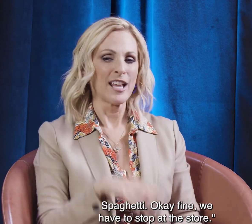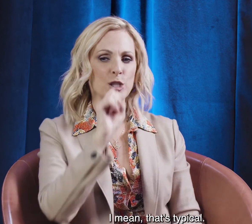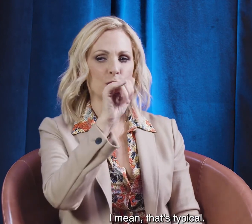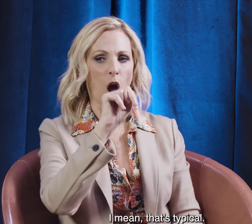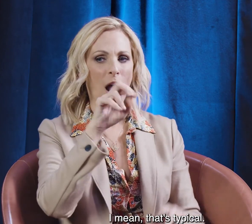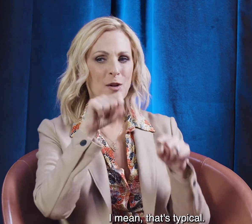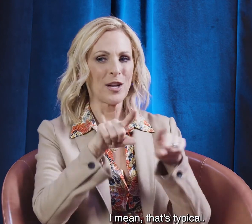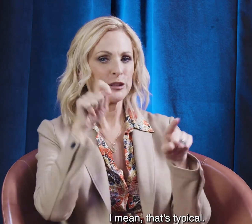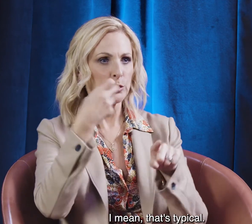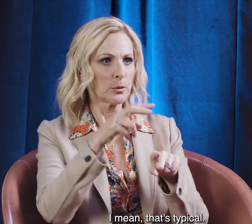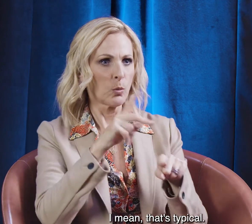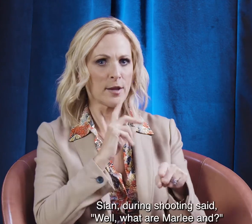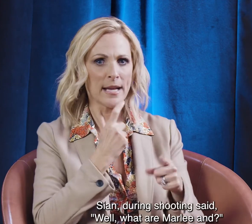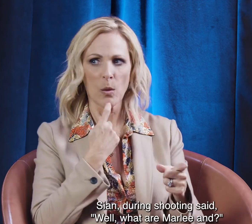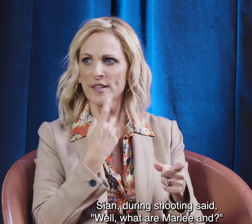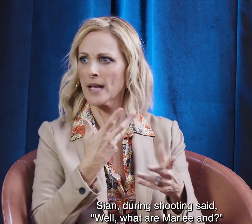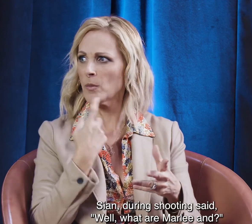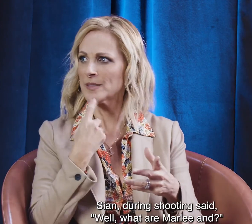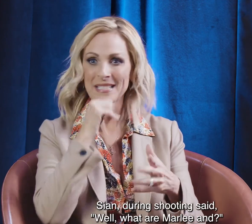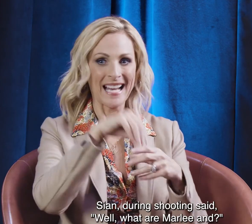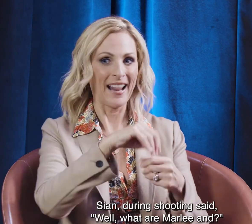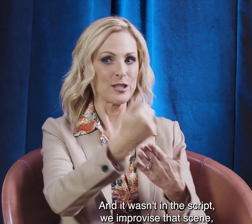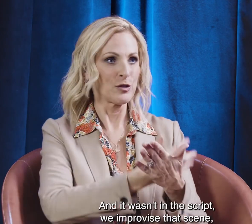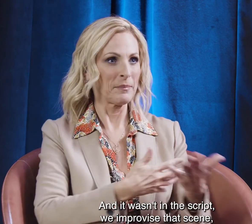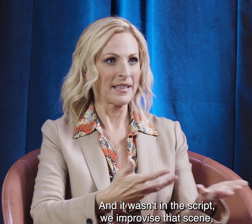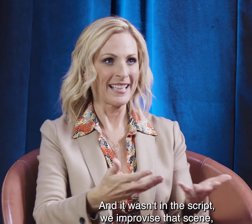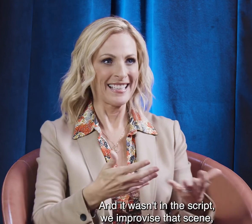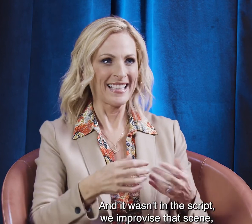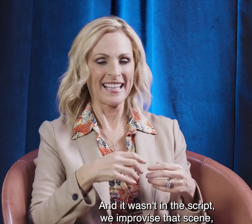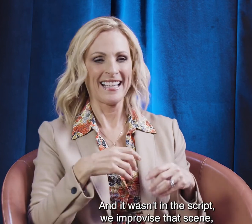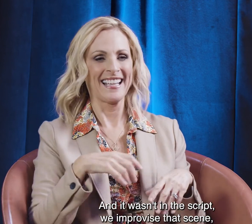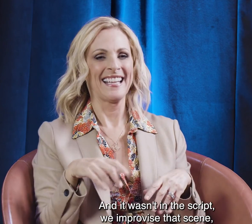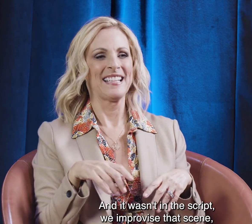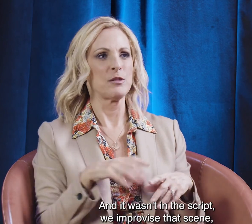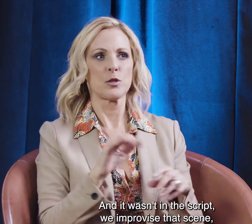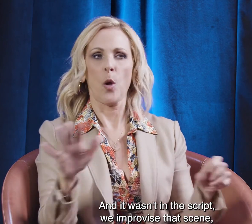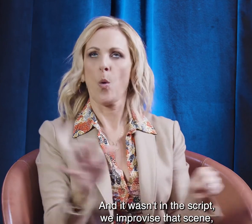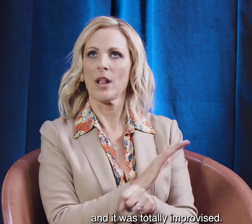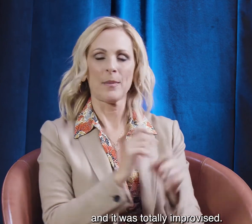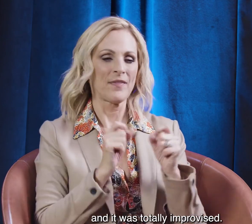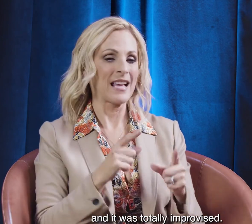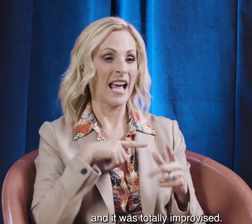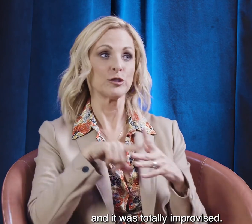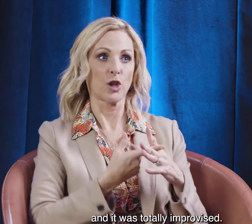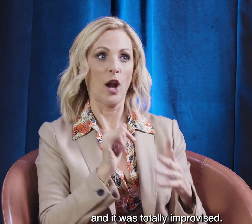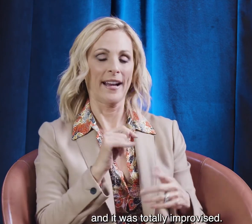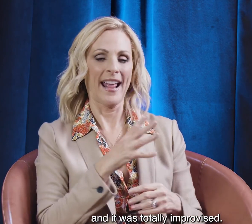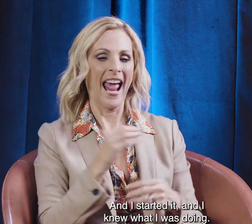mean, that's typical. Sean, during shooting, said, well, what are Marlee and... It wasn't in the script. We improvised that scene. And it was totally improvised. I